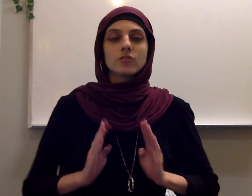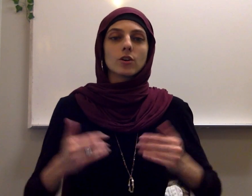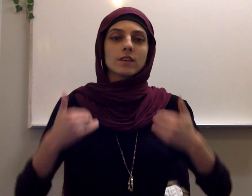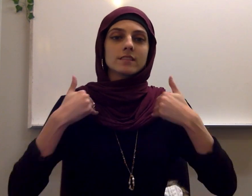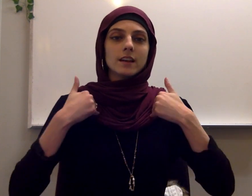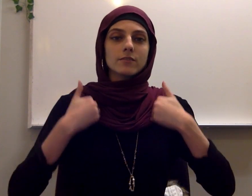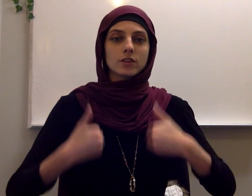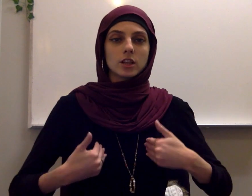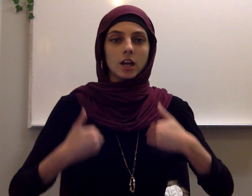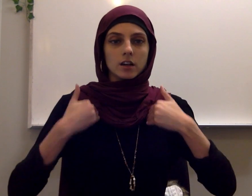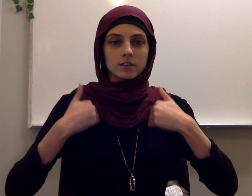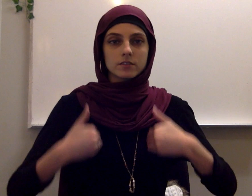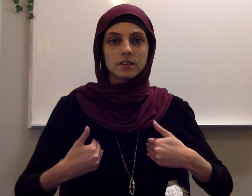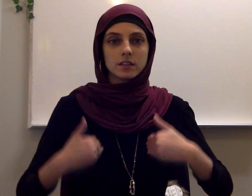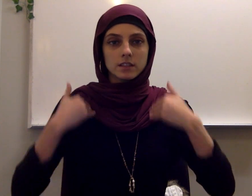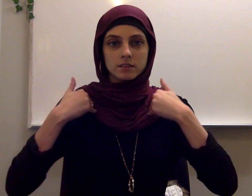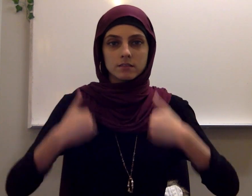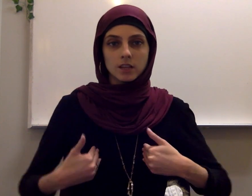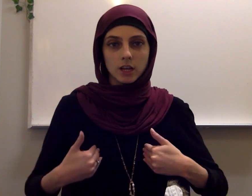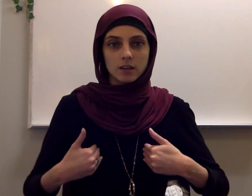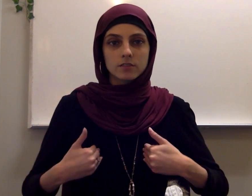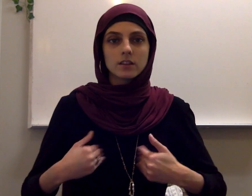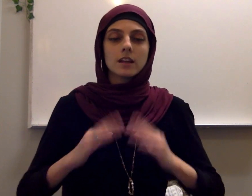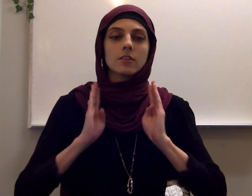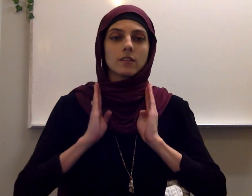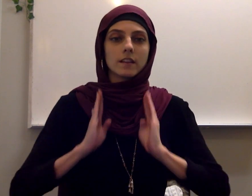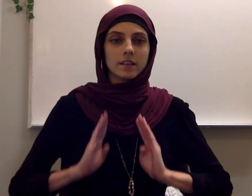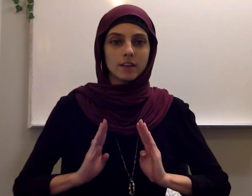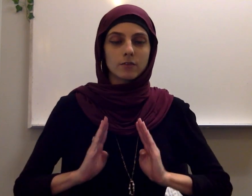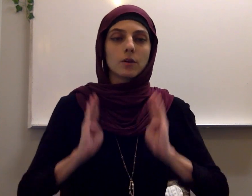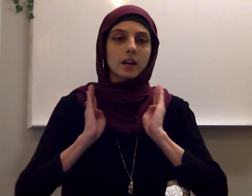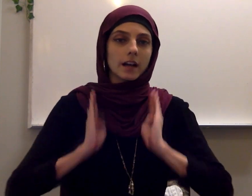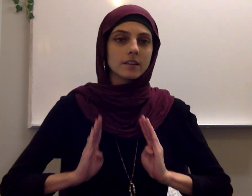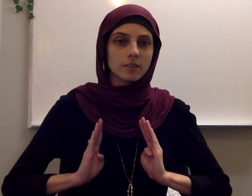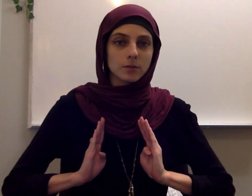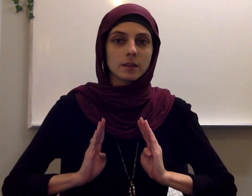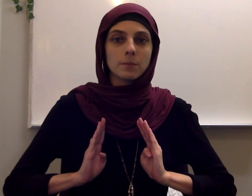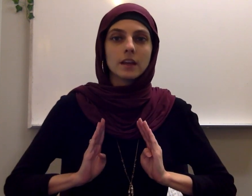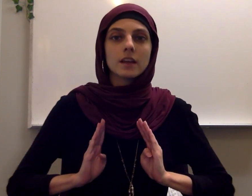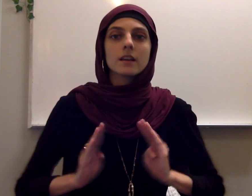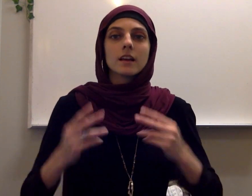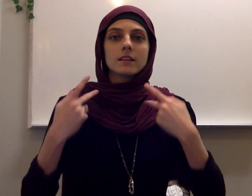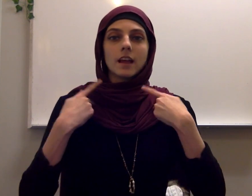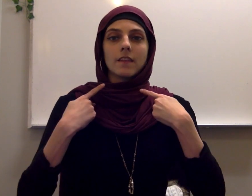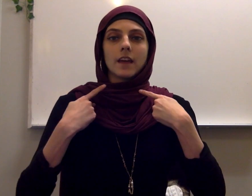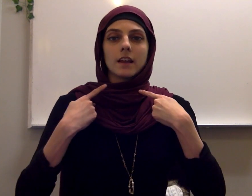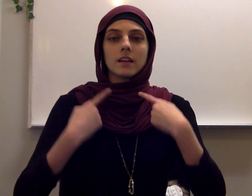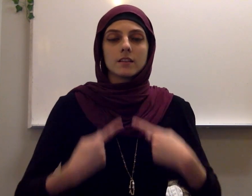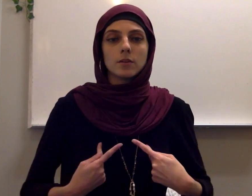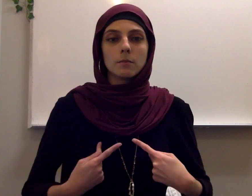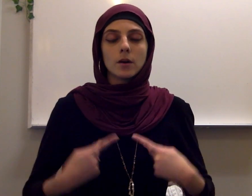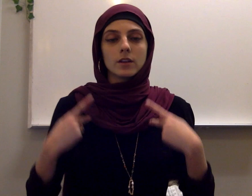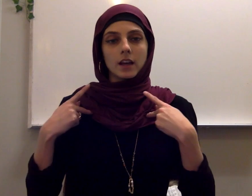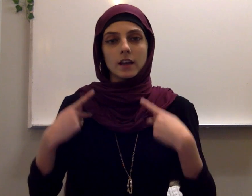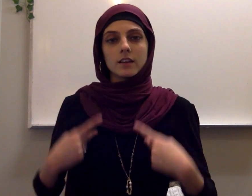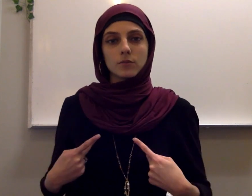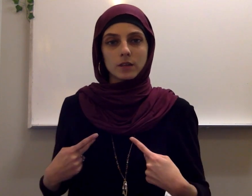So the sign for lungs. So then the sign for bronchitis is with the B, and then pneumonia is with